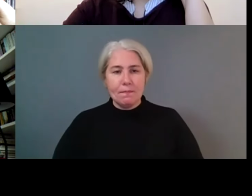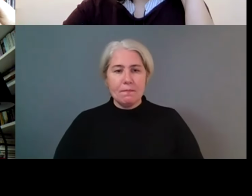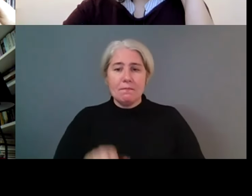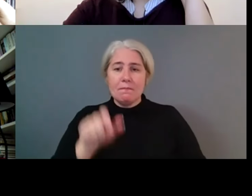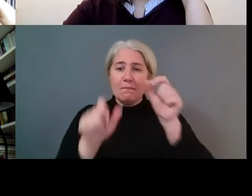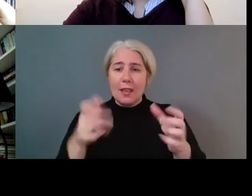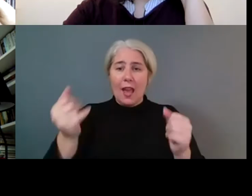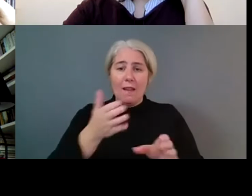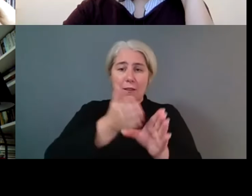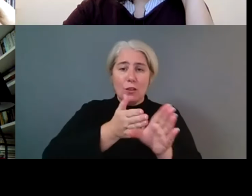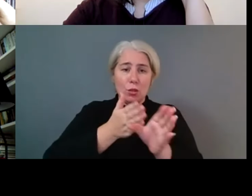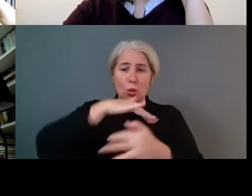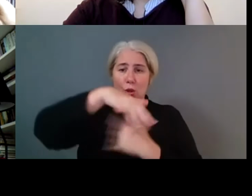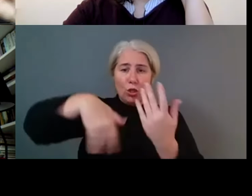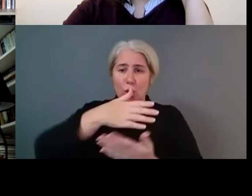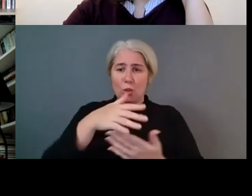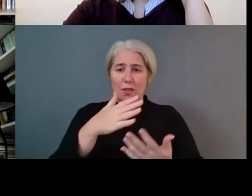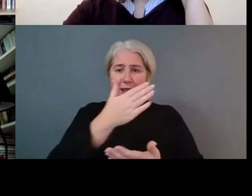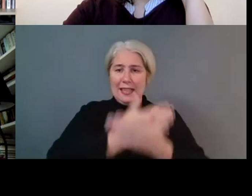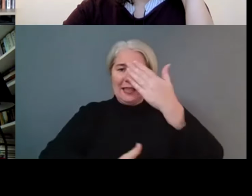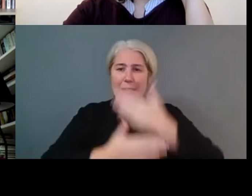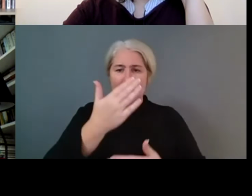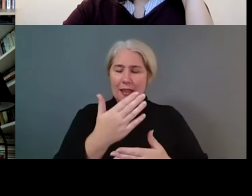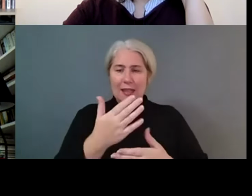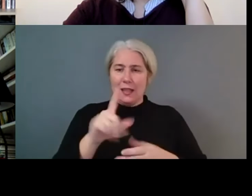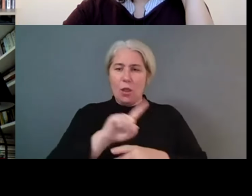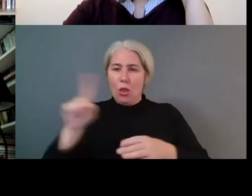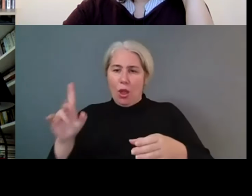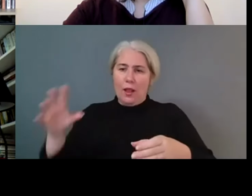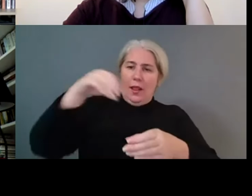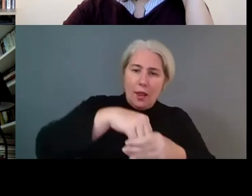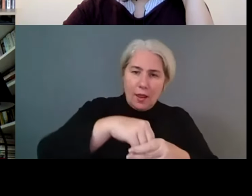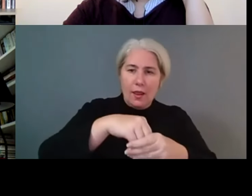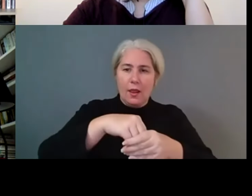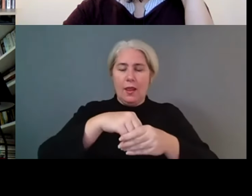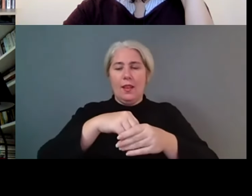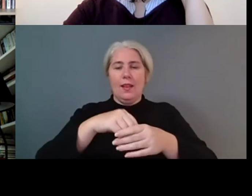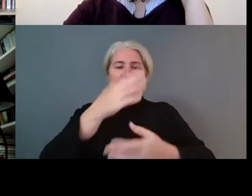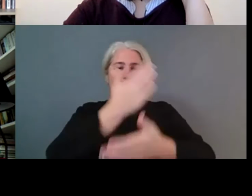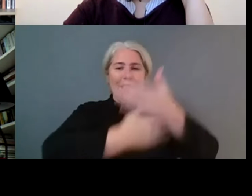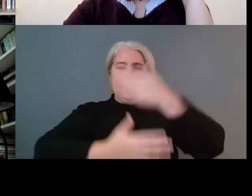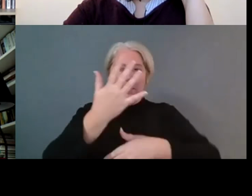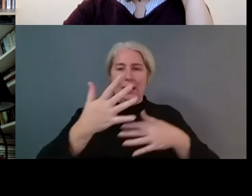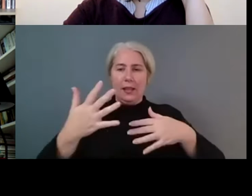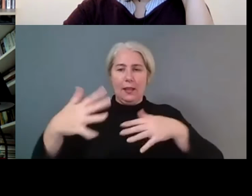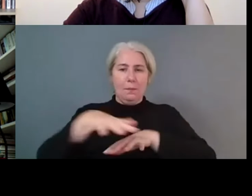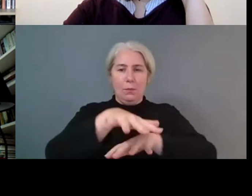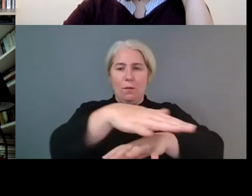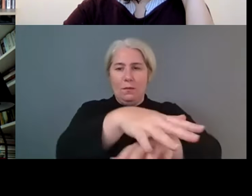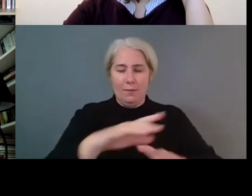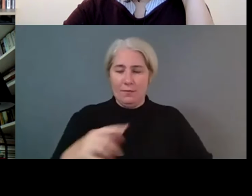are not recognized as part of the disability movement. And I would recommend you to go to